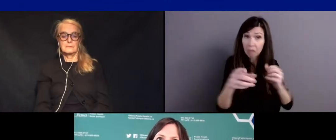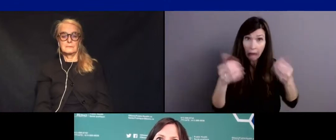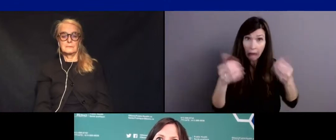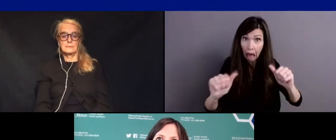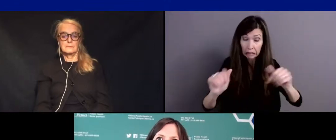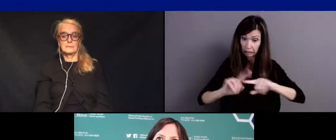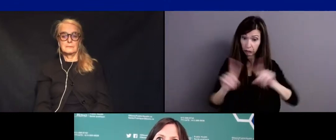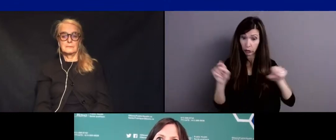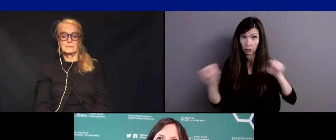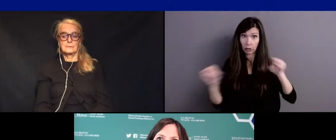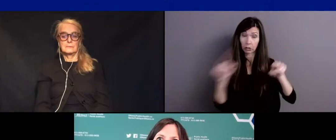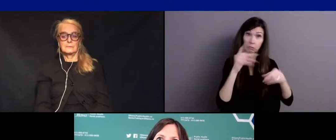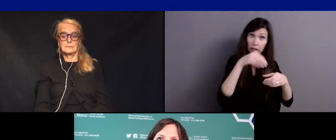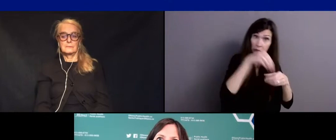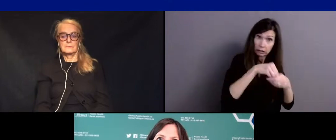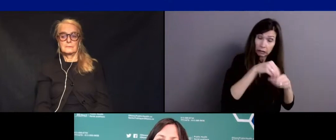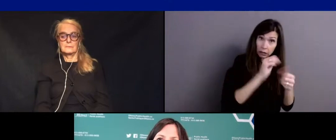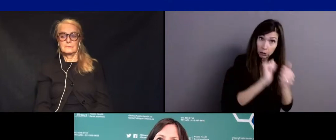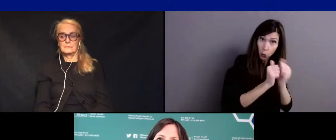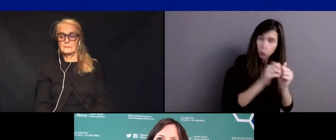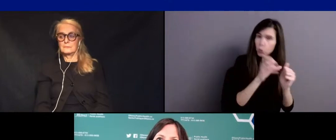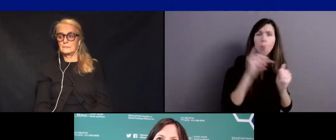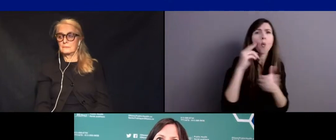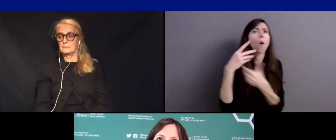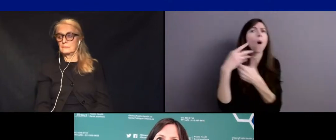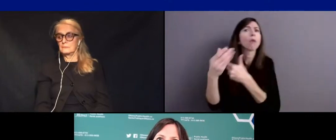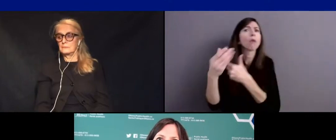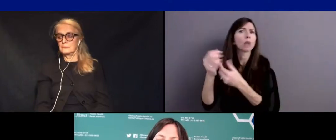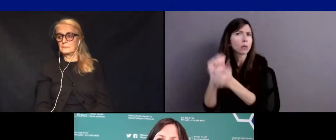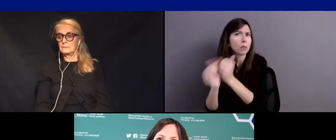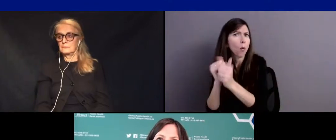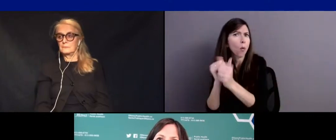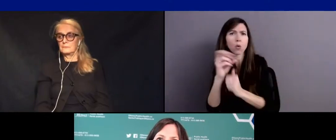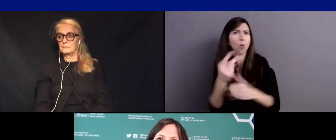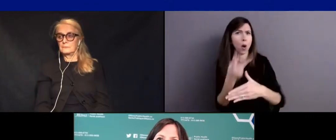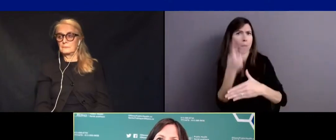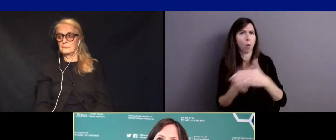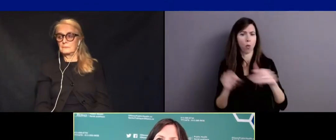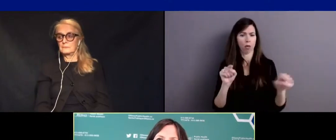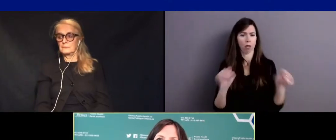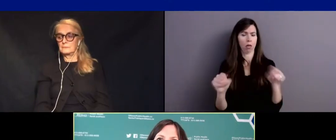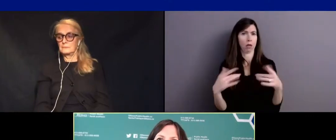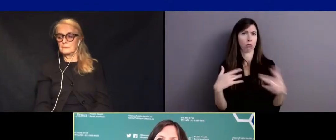you detecting pretty high amounts in both of these settings?